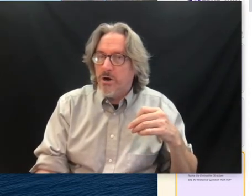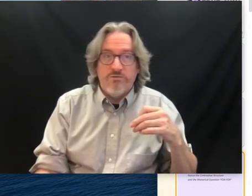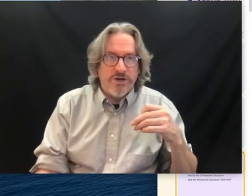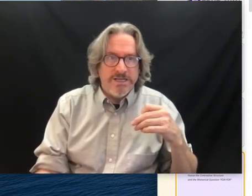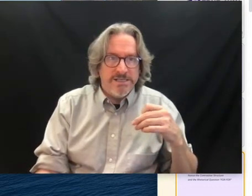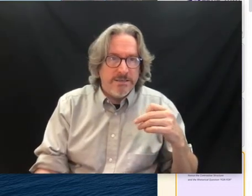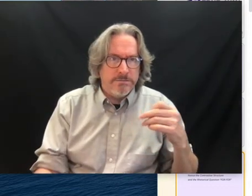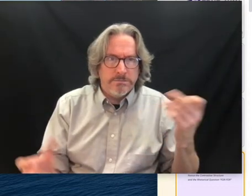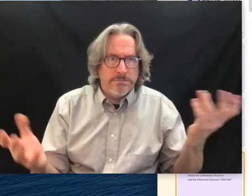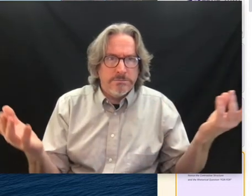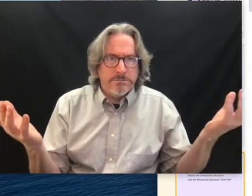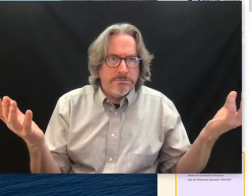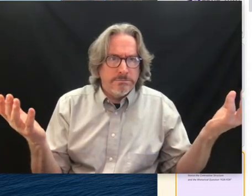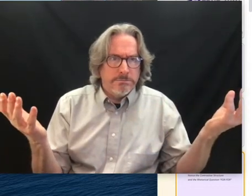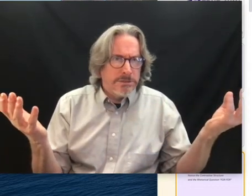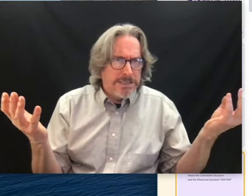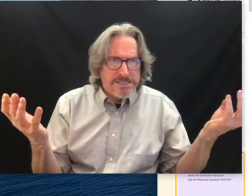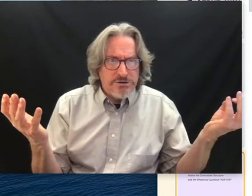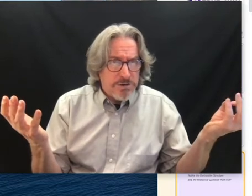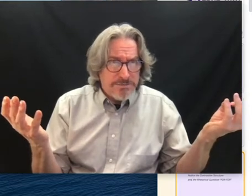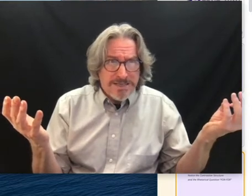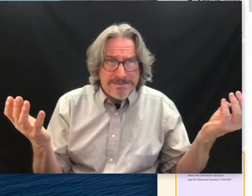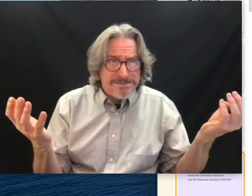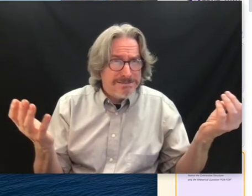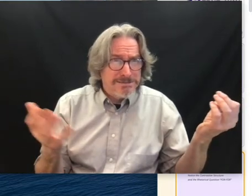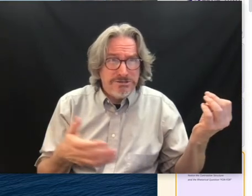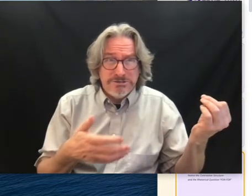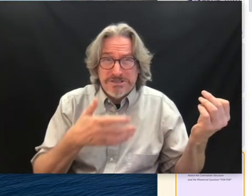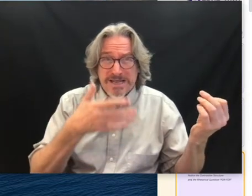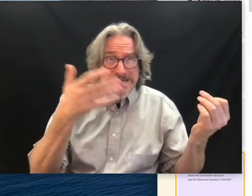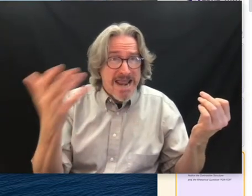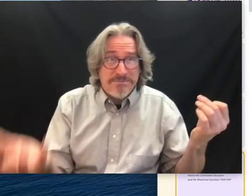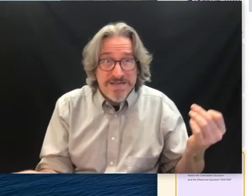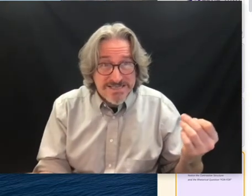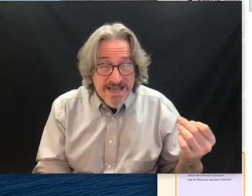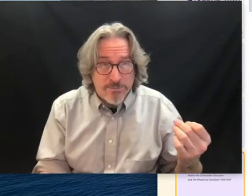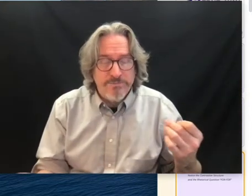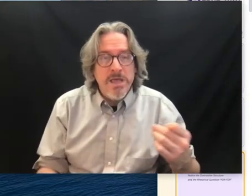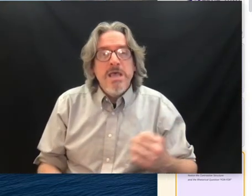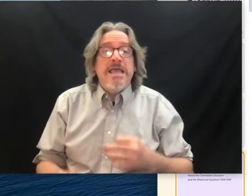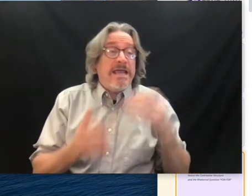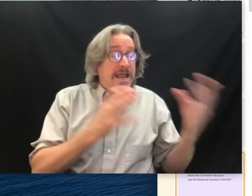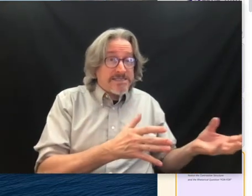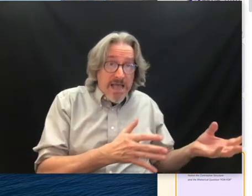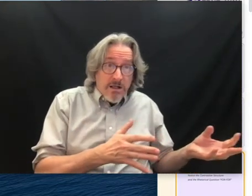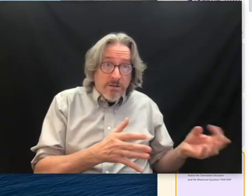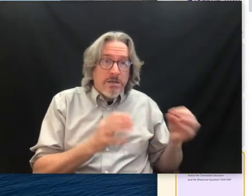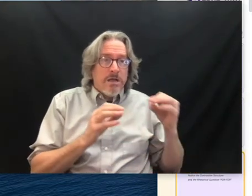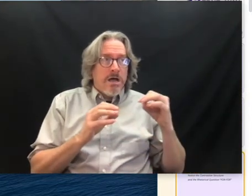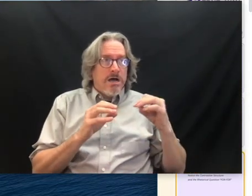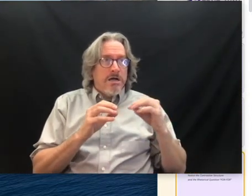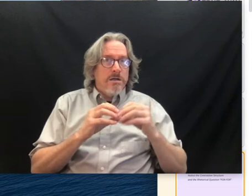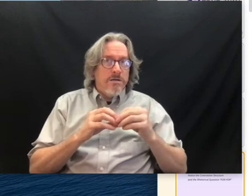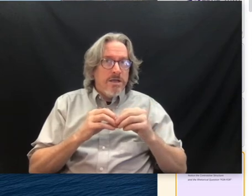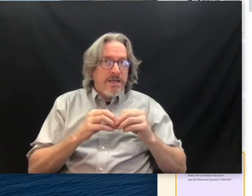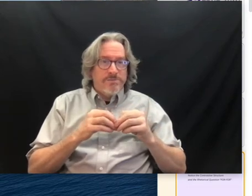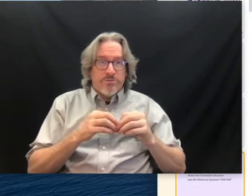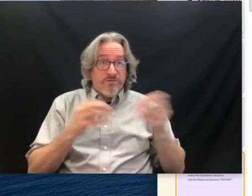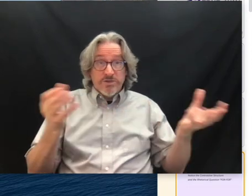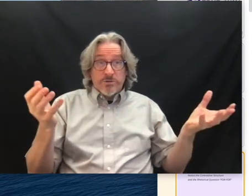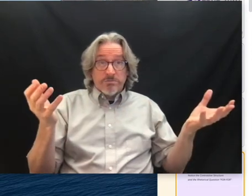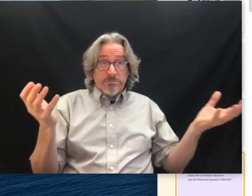Or over easy. Unless you know what it means, that name doesn't help. In ASL,